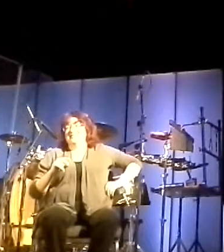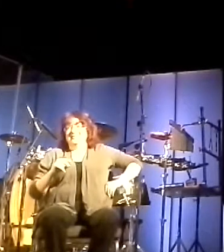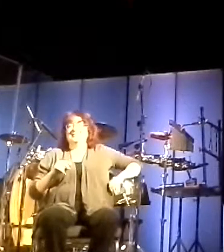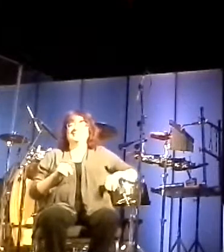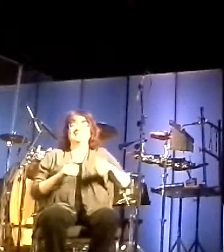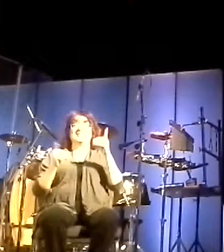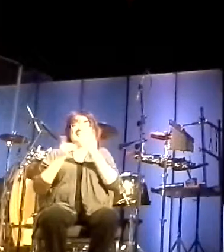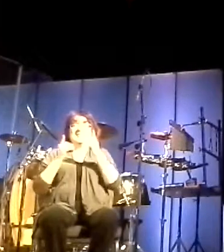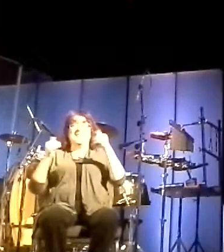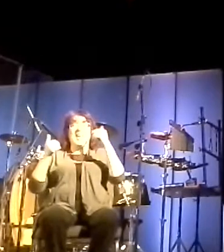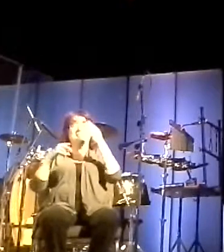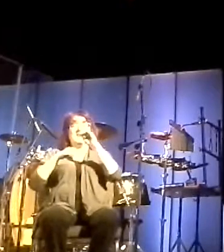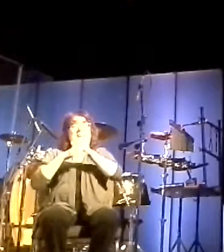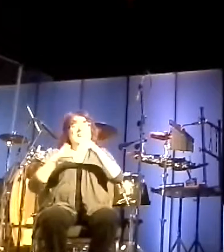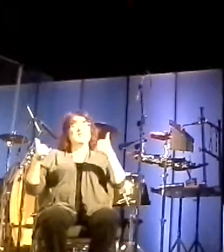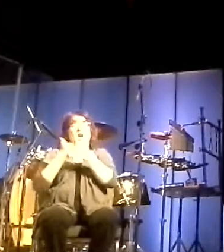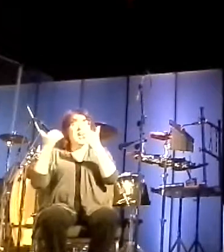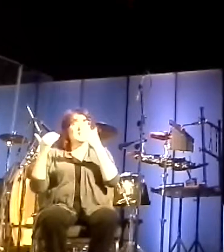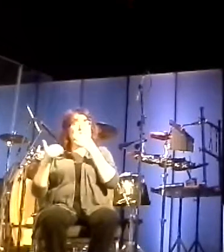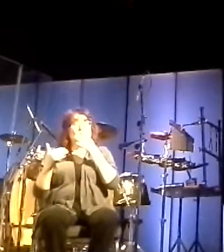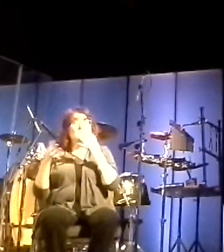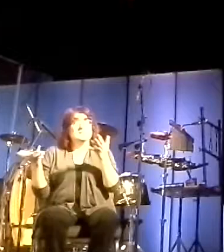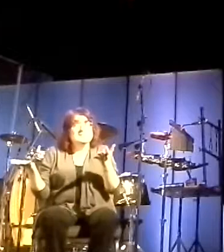Well, there's a date night challenge coming up. All right.